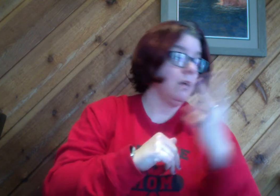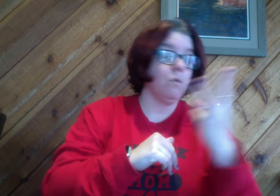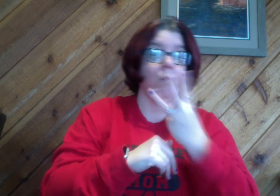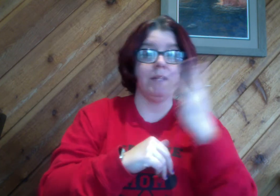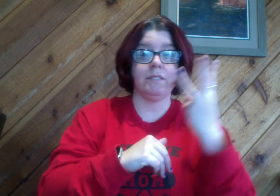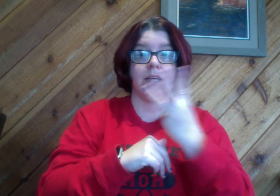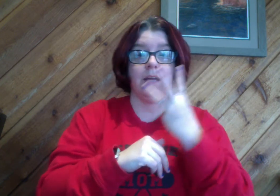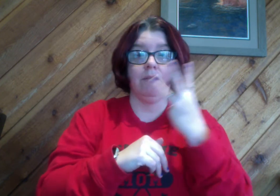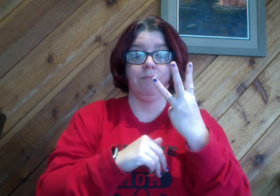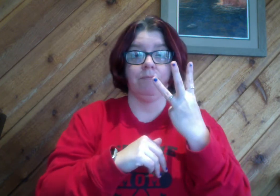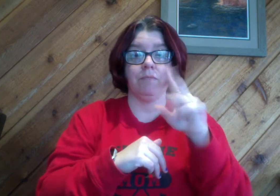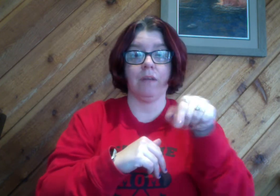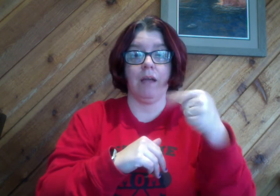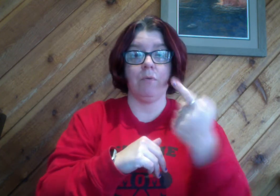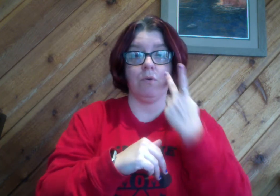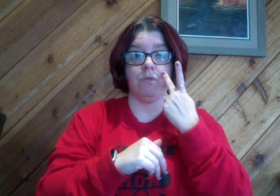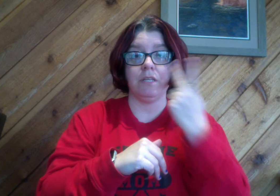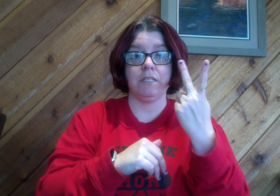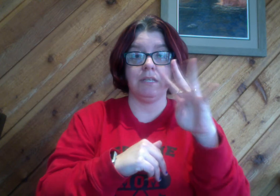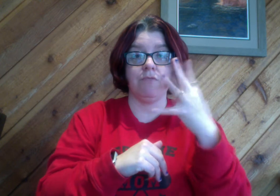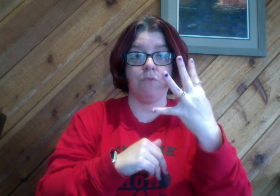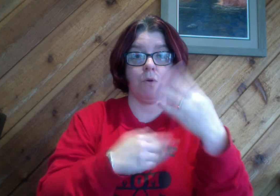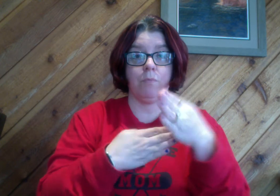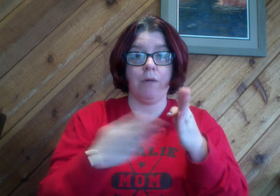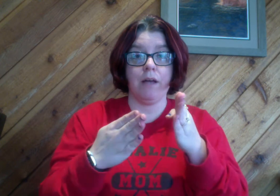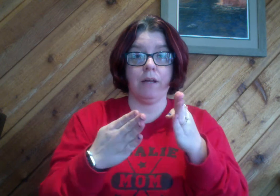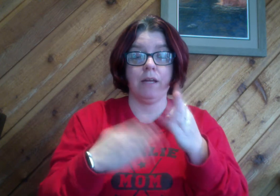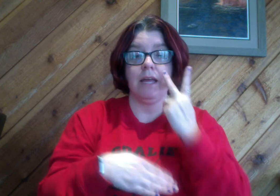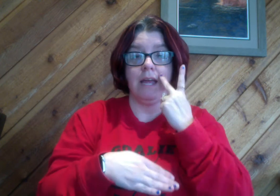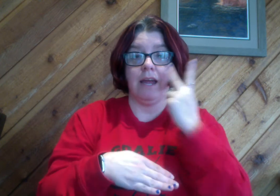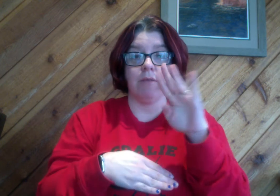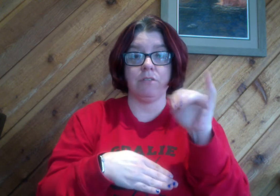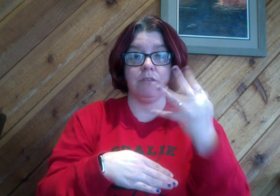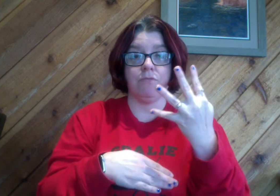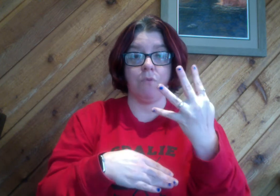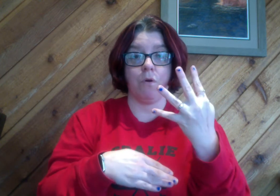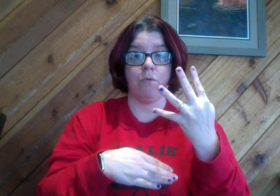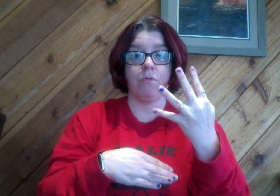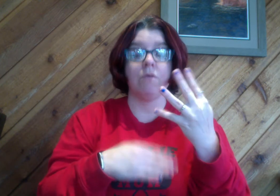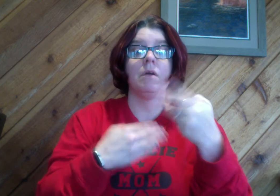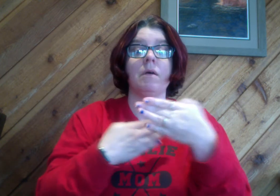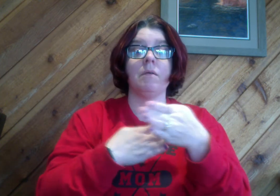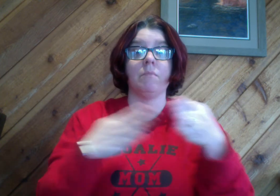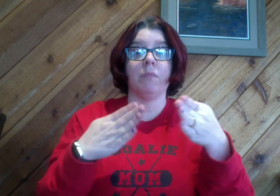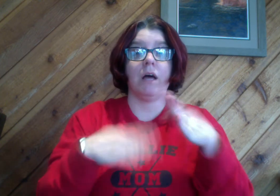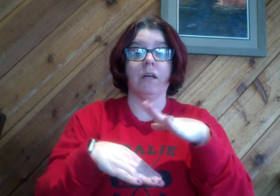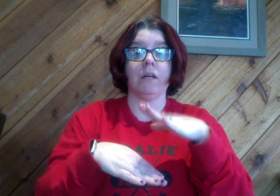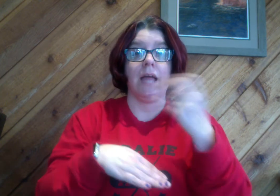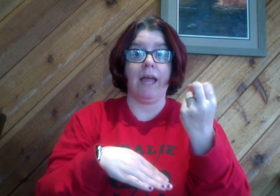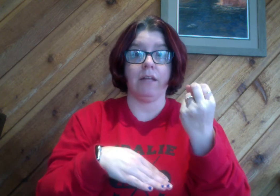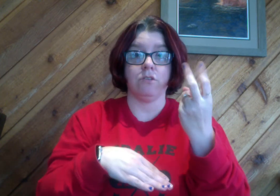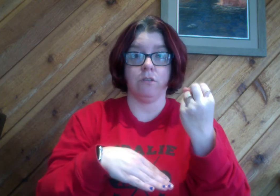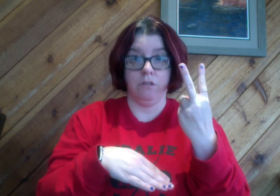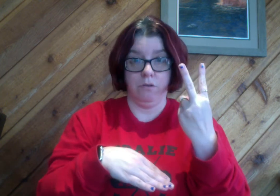Wednesday I will only see fourth block and I will see fourth block at noon.